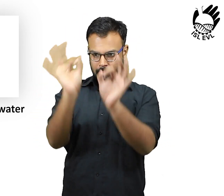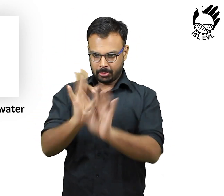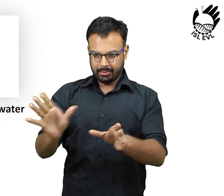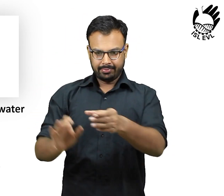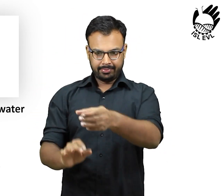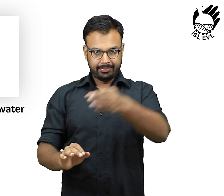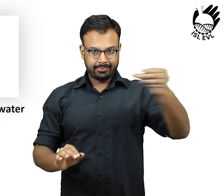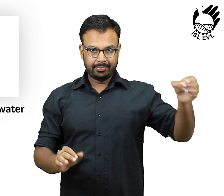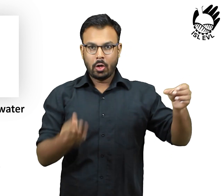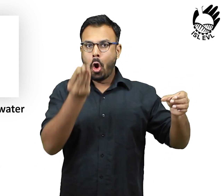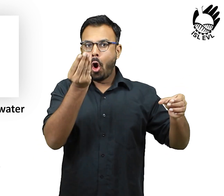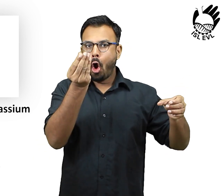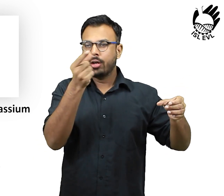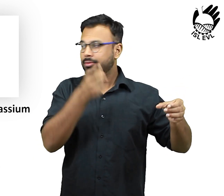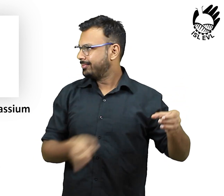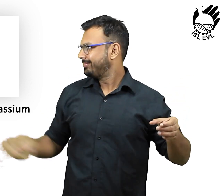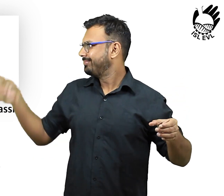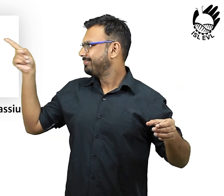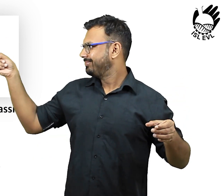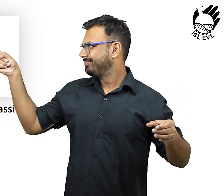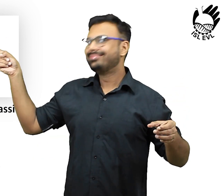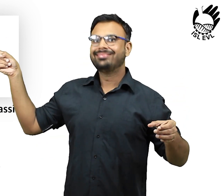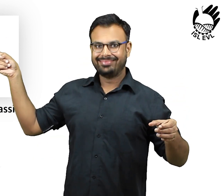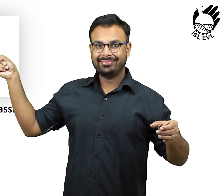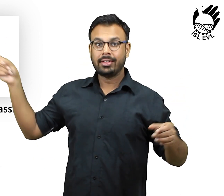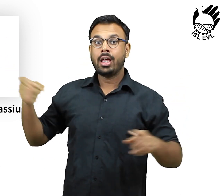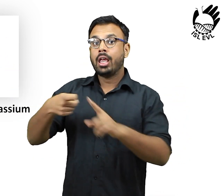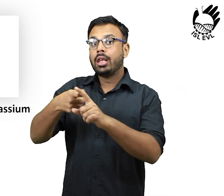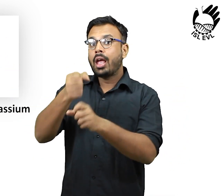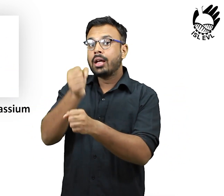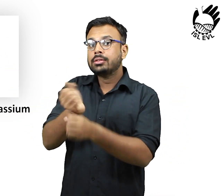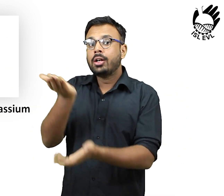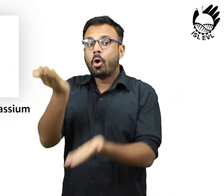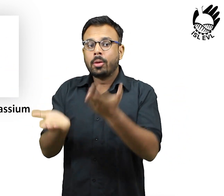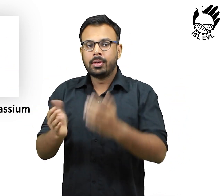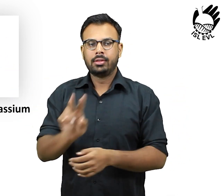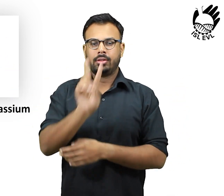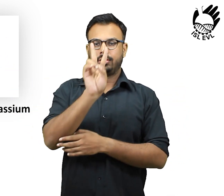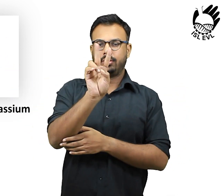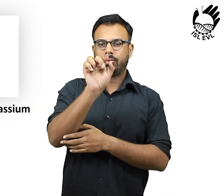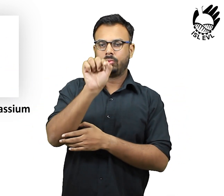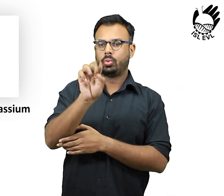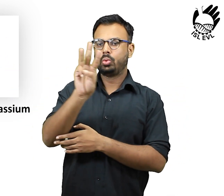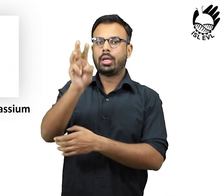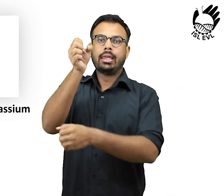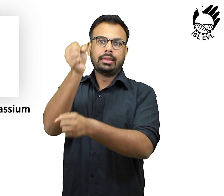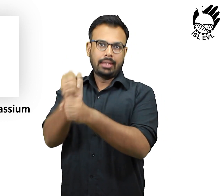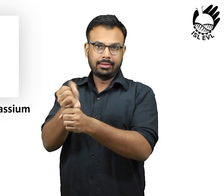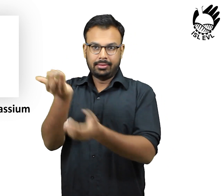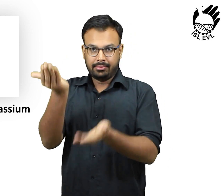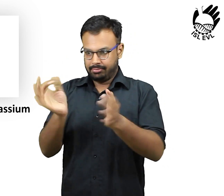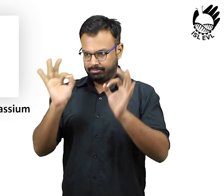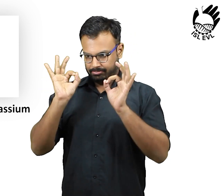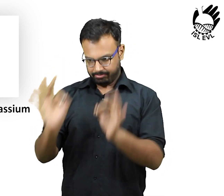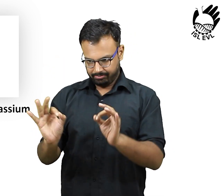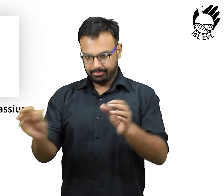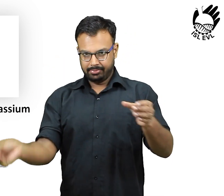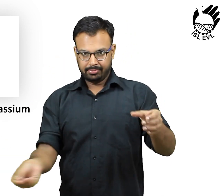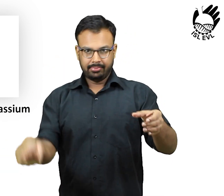in 450 centimeters cube of distilled water and label this beaker solution